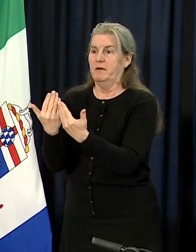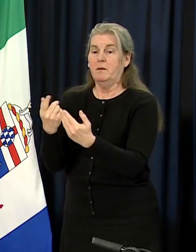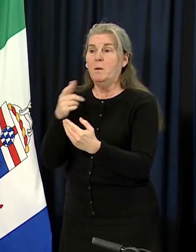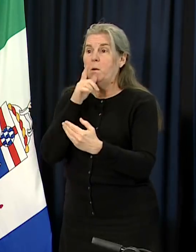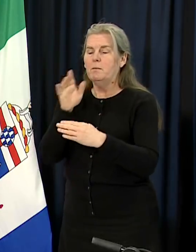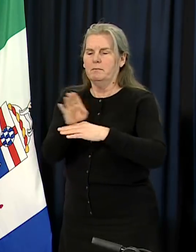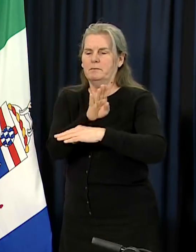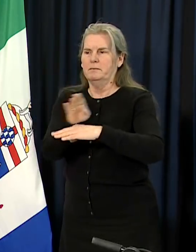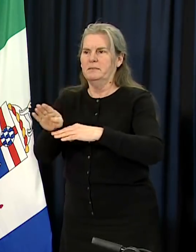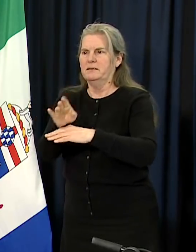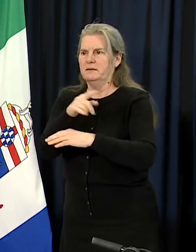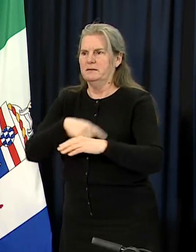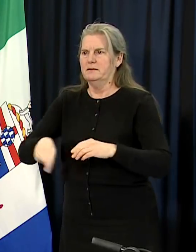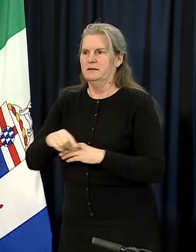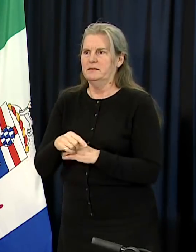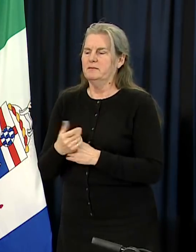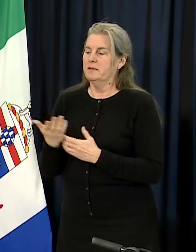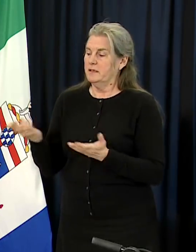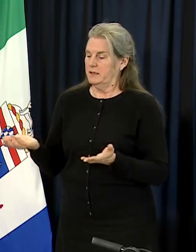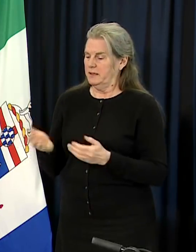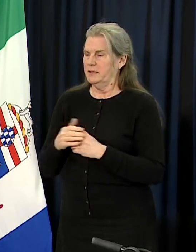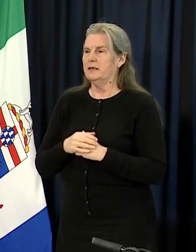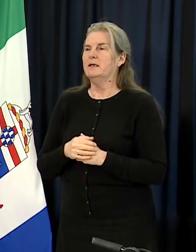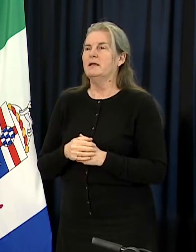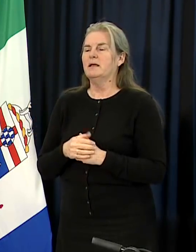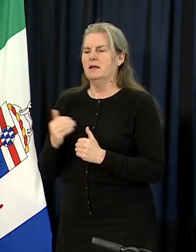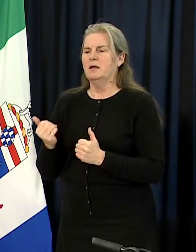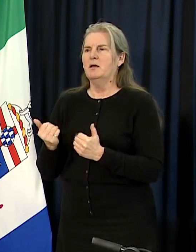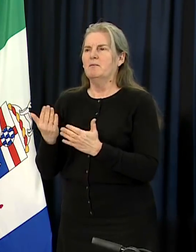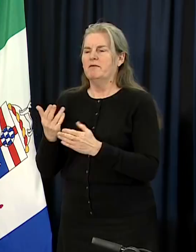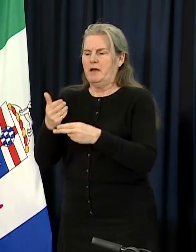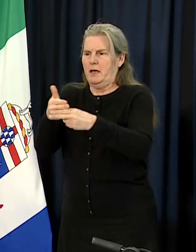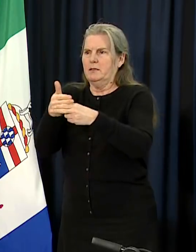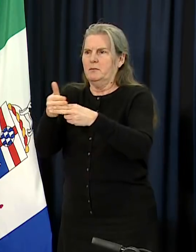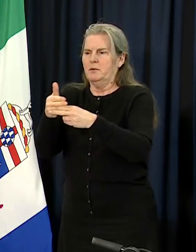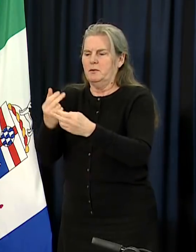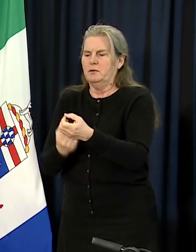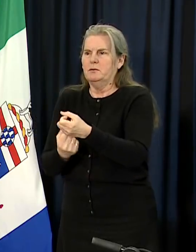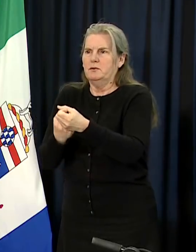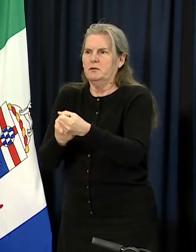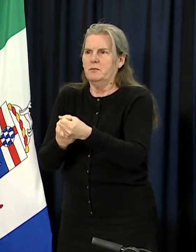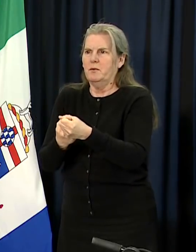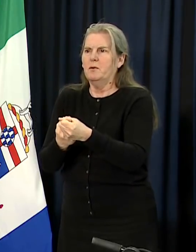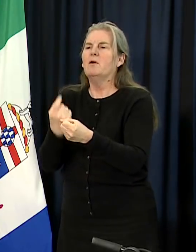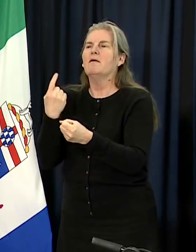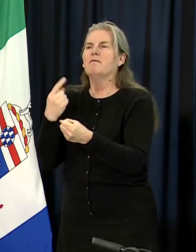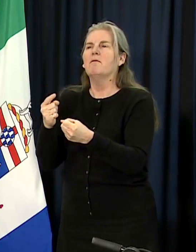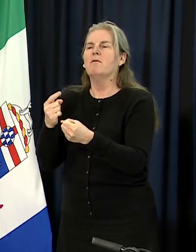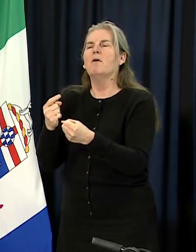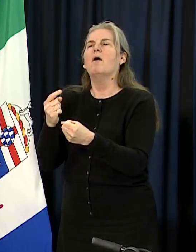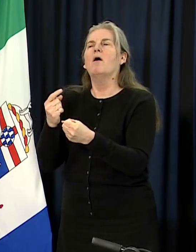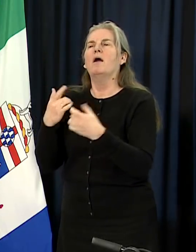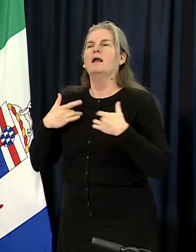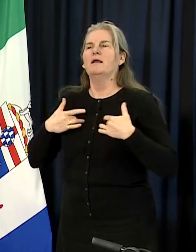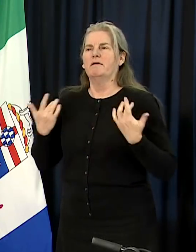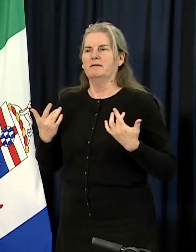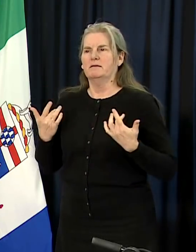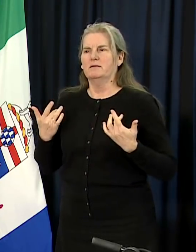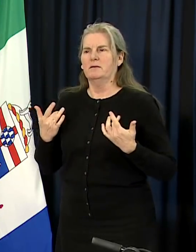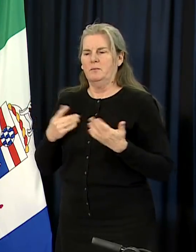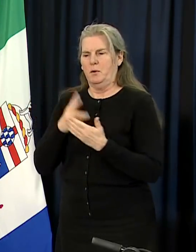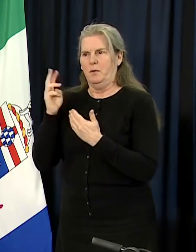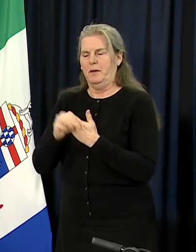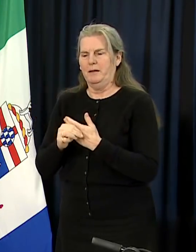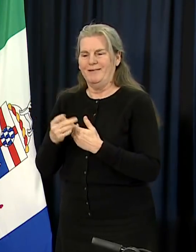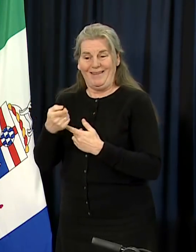businesses. The Government of Yukon is now offering the temporary support for events funding program. This program is designed to